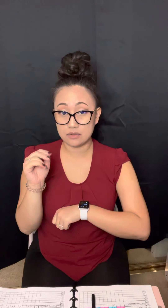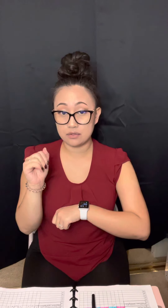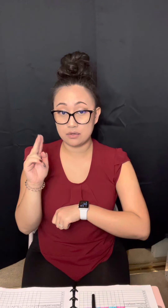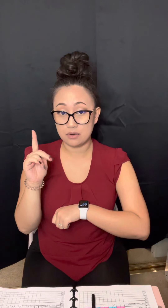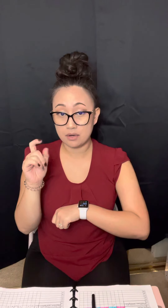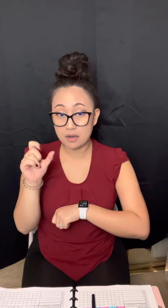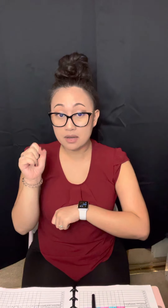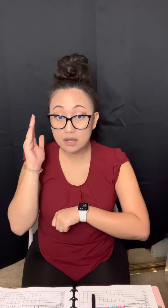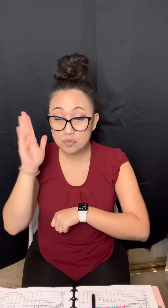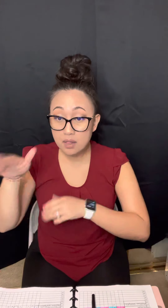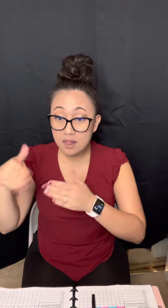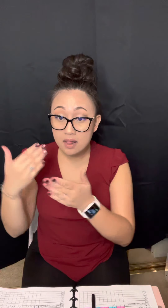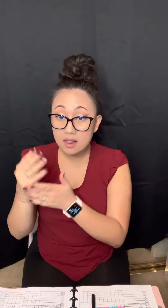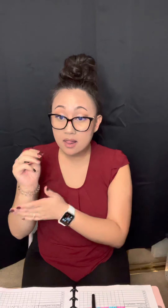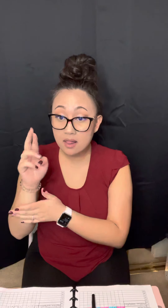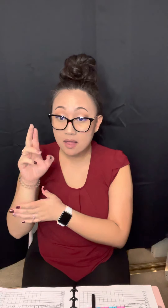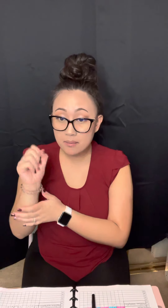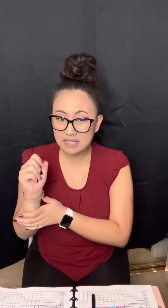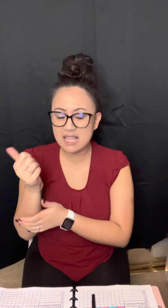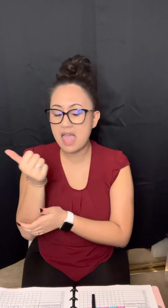any of those are good ones.